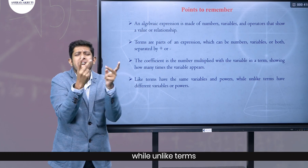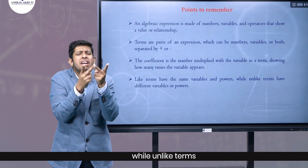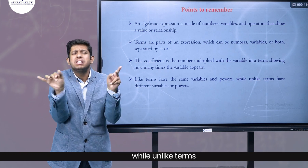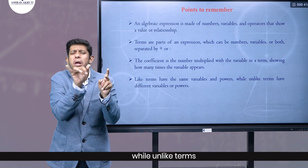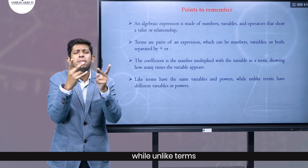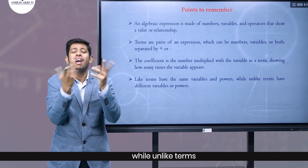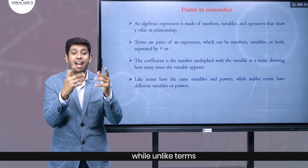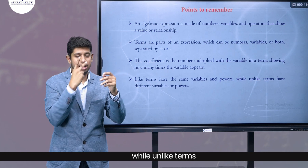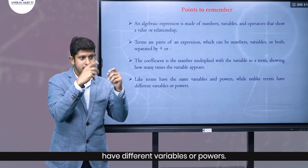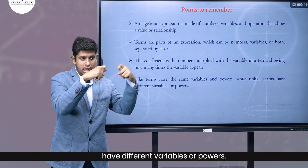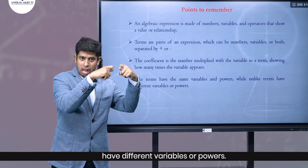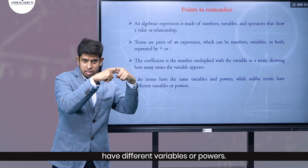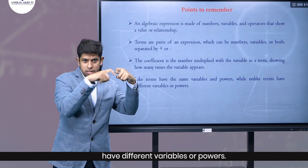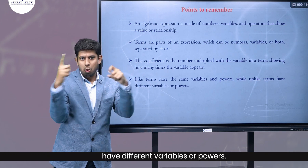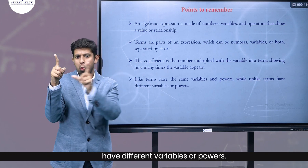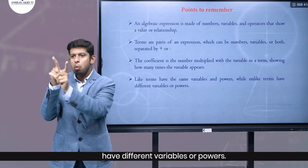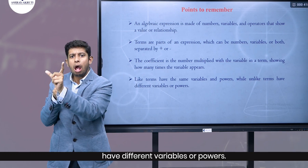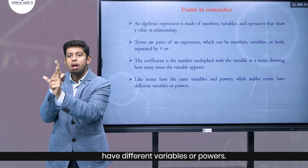While unlike terms have different variables or powers.